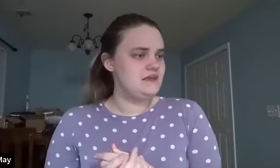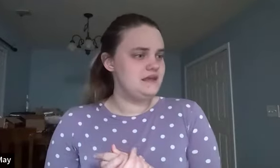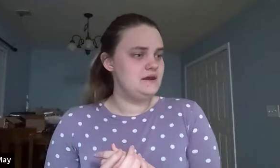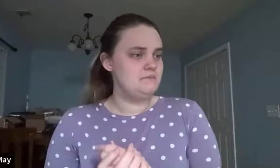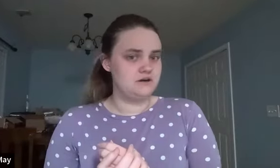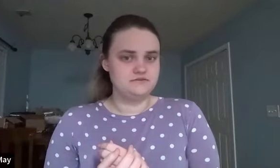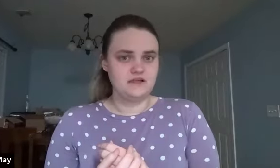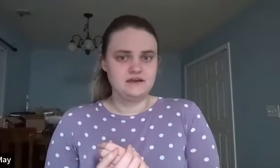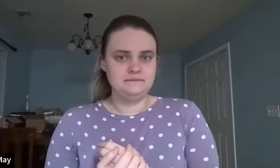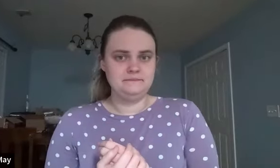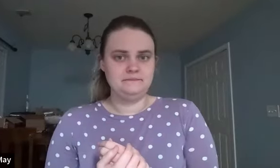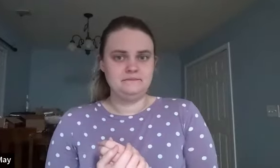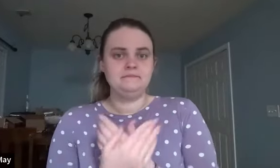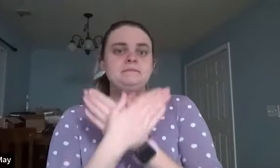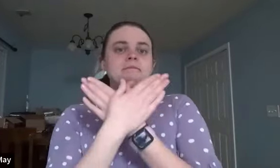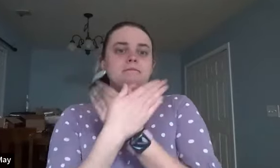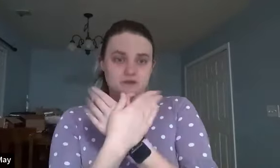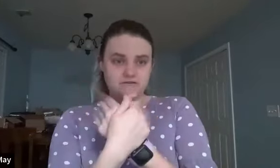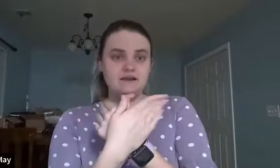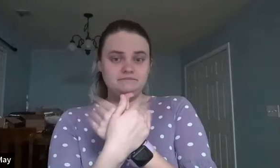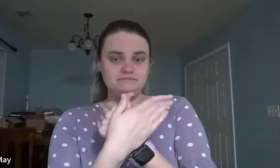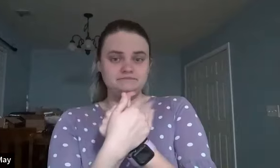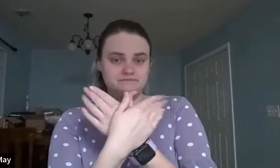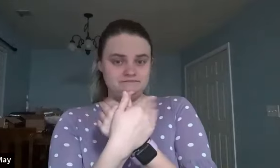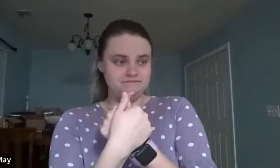Then butterfly. Butterfly.